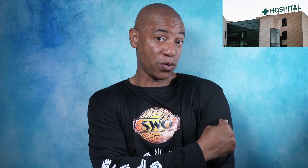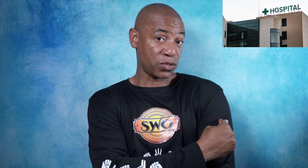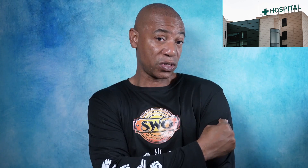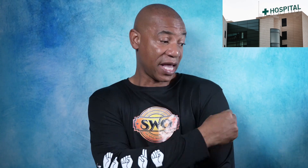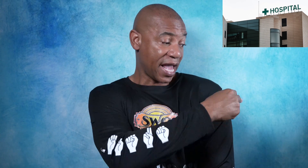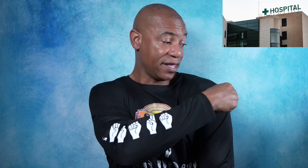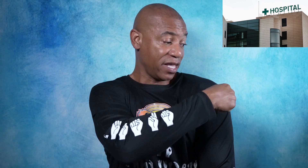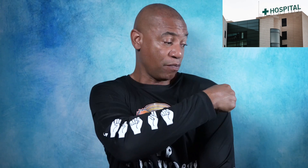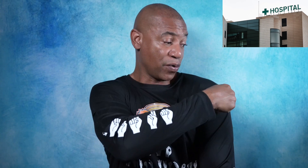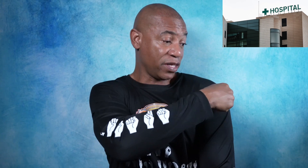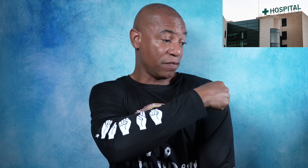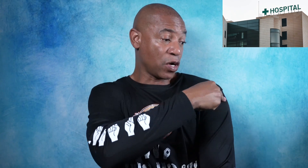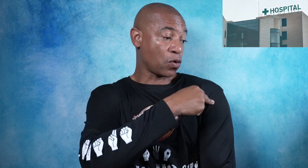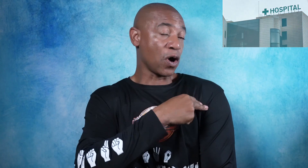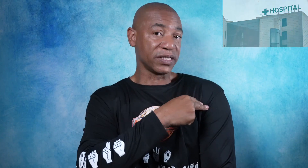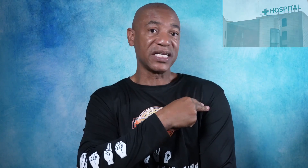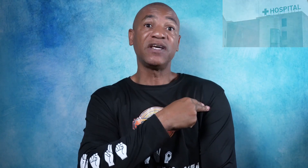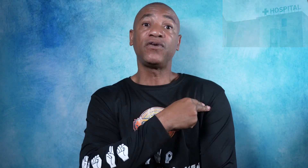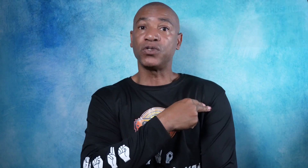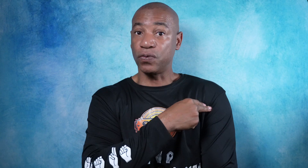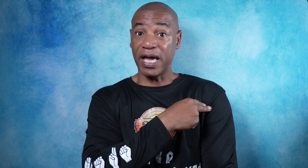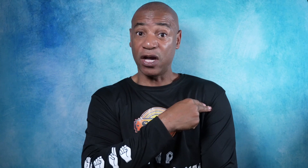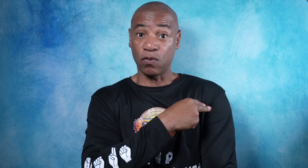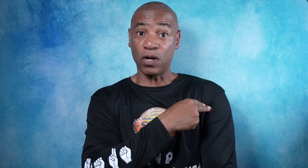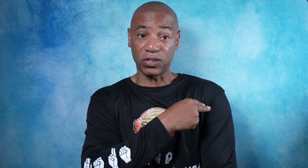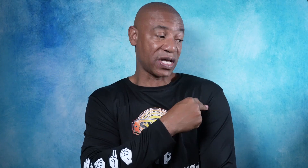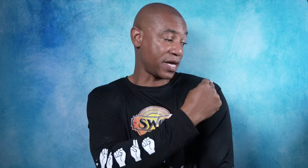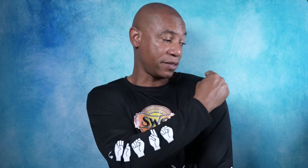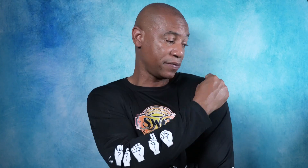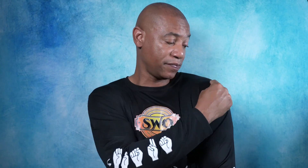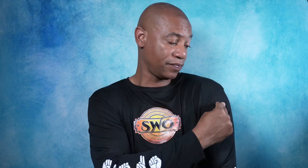downwards and then bring them across as if you're doing a cross sign.